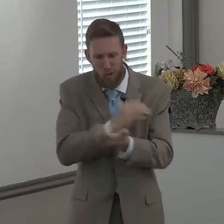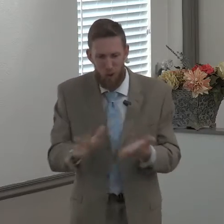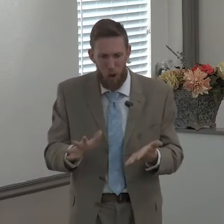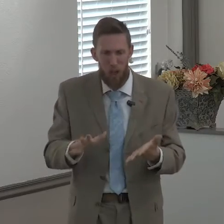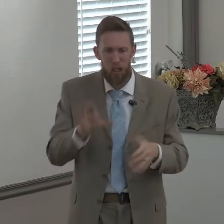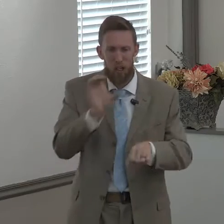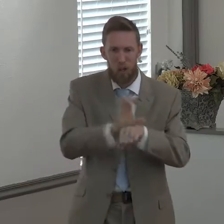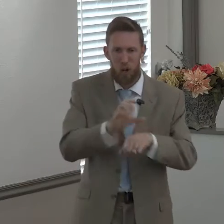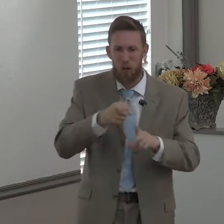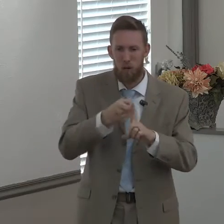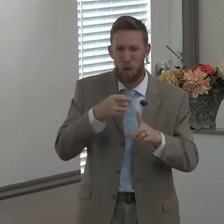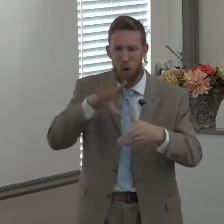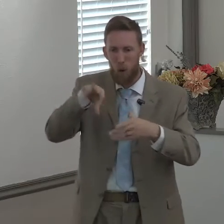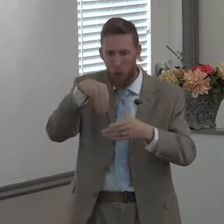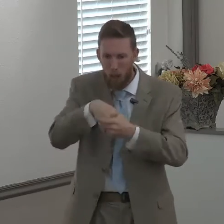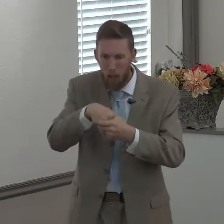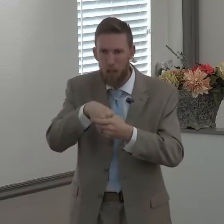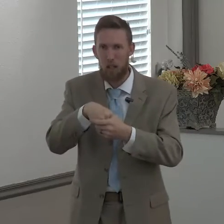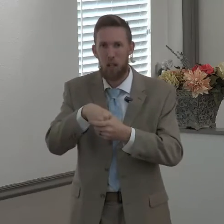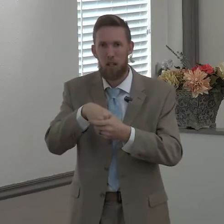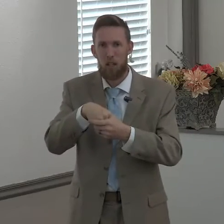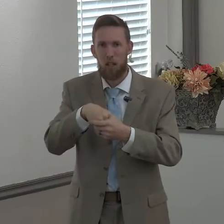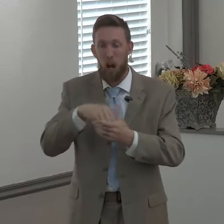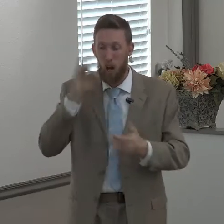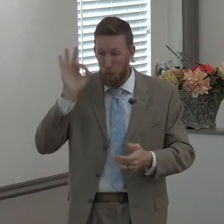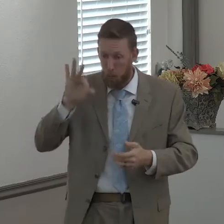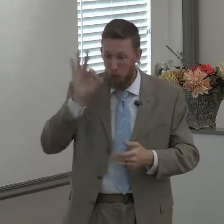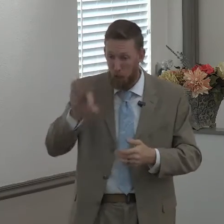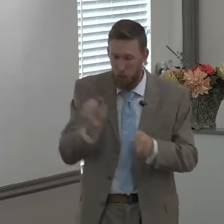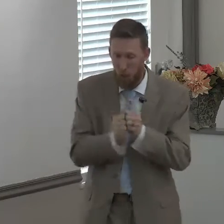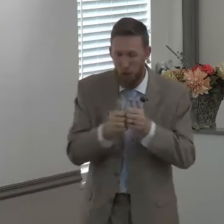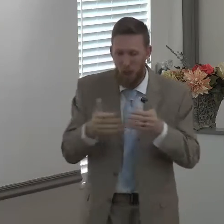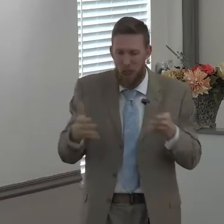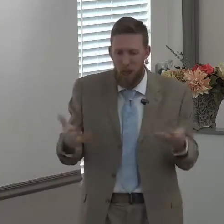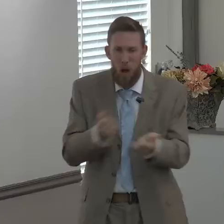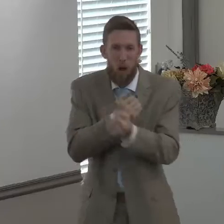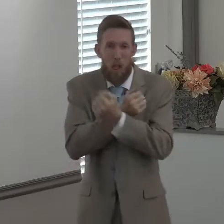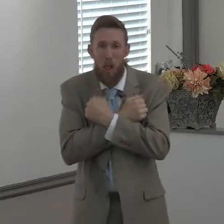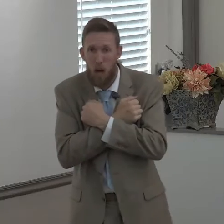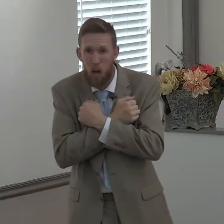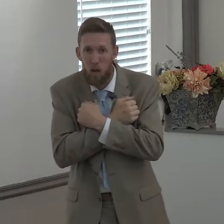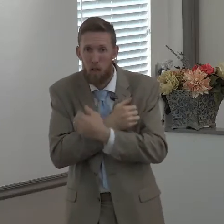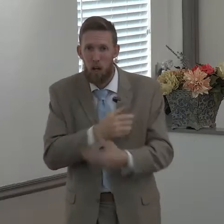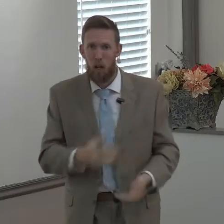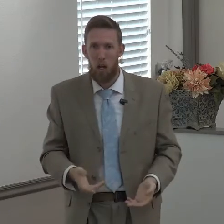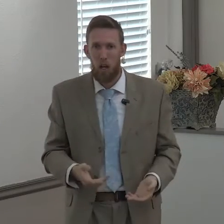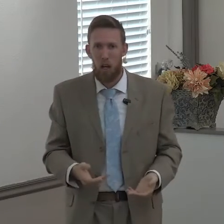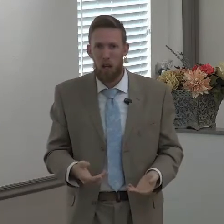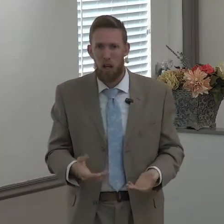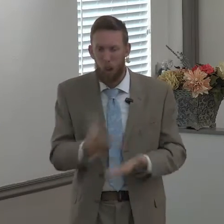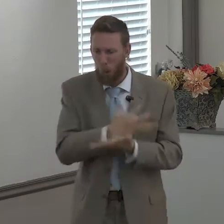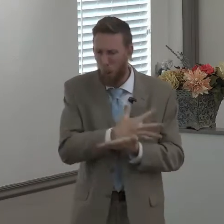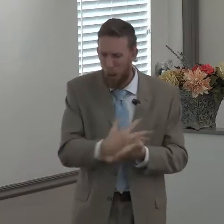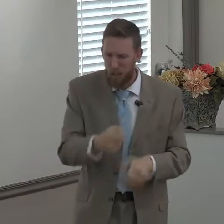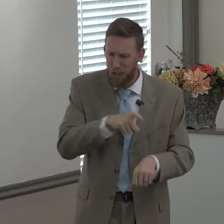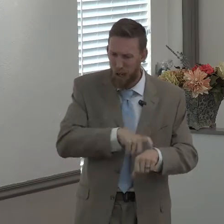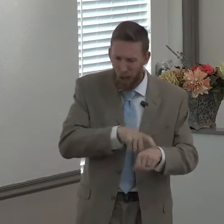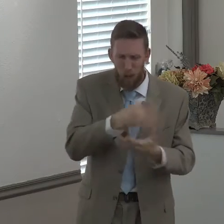were to edify the church were doing the exact opposite. They were destroying the church.